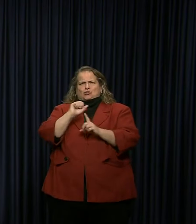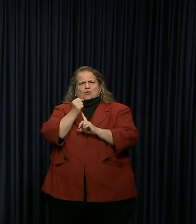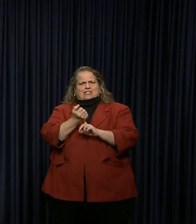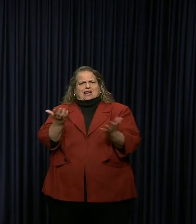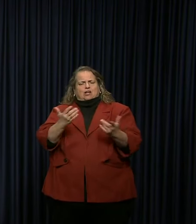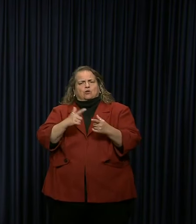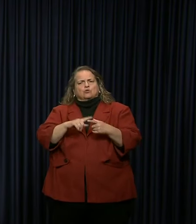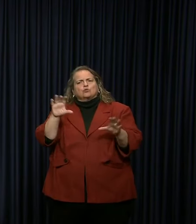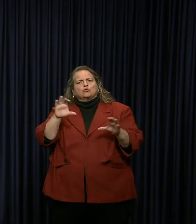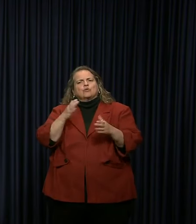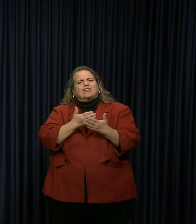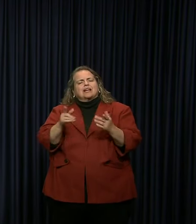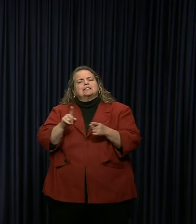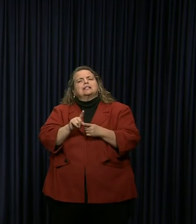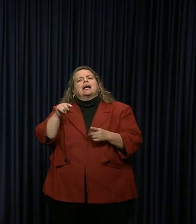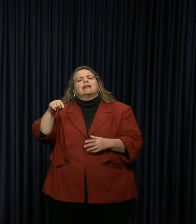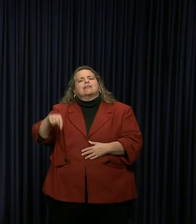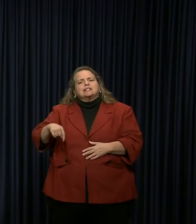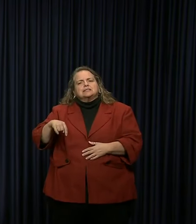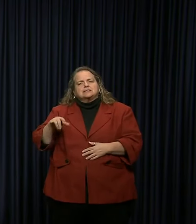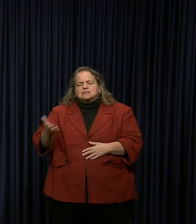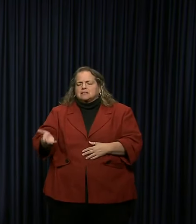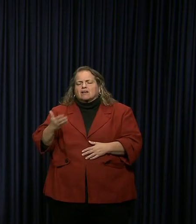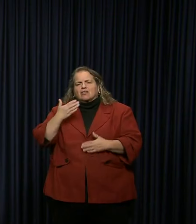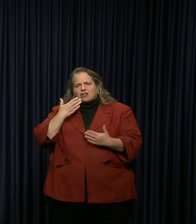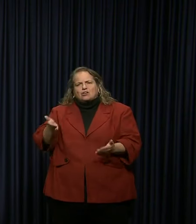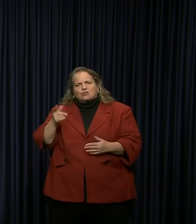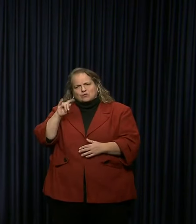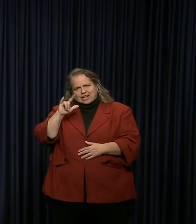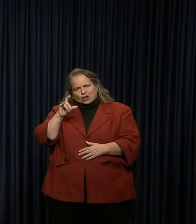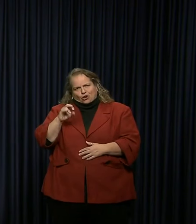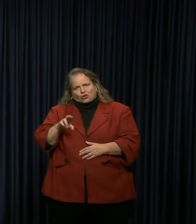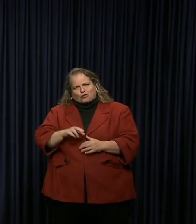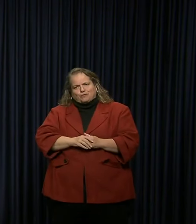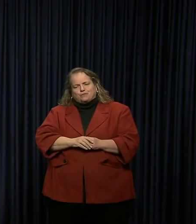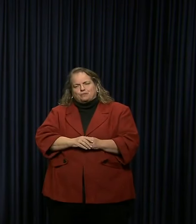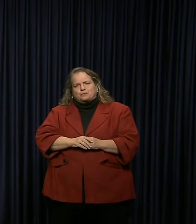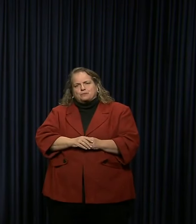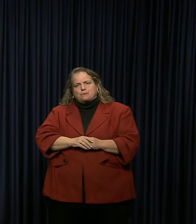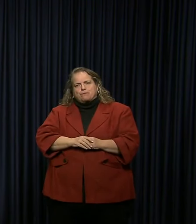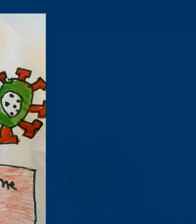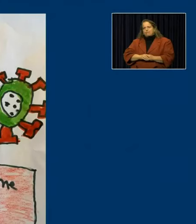things like this. So thank you to Taylor Puckett.